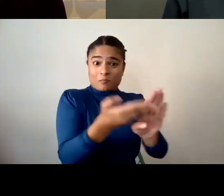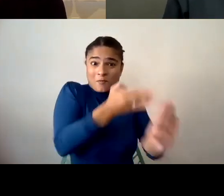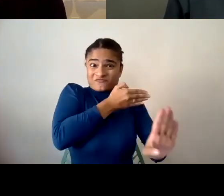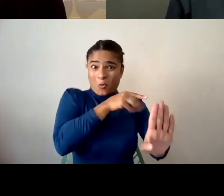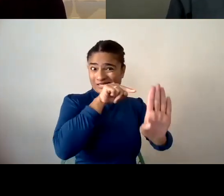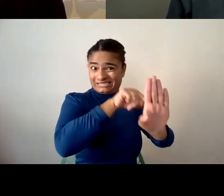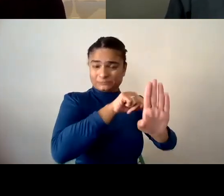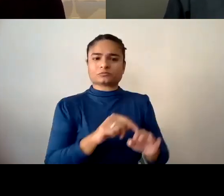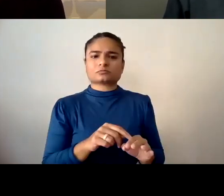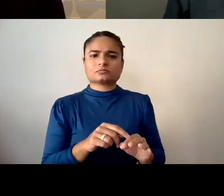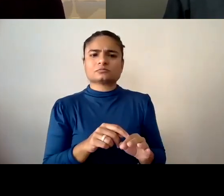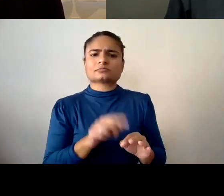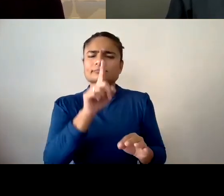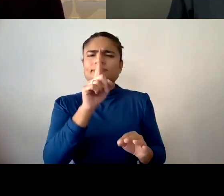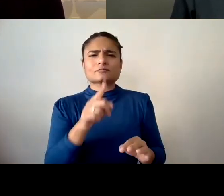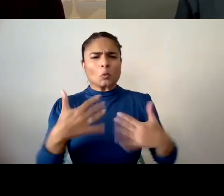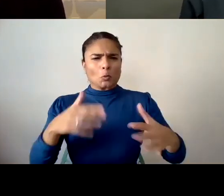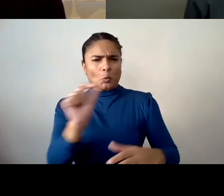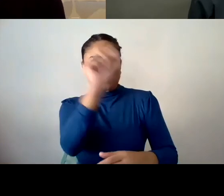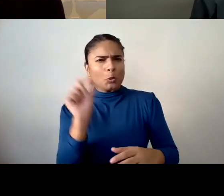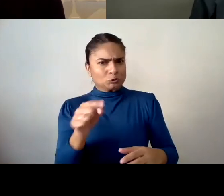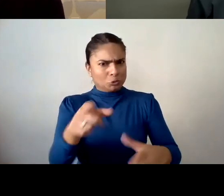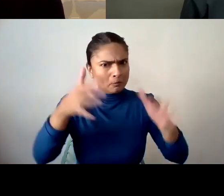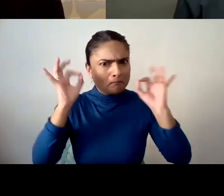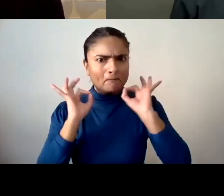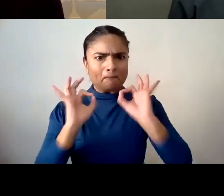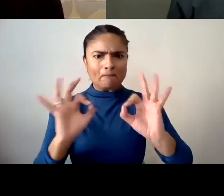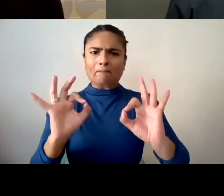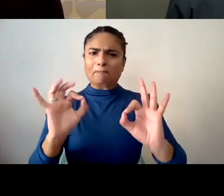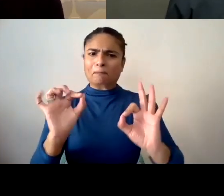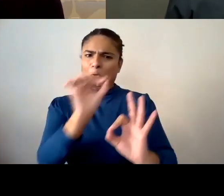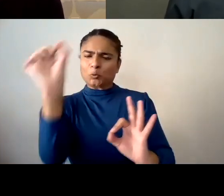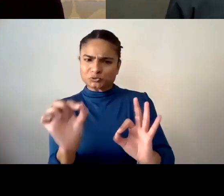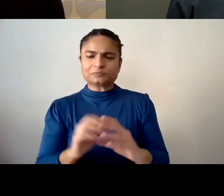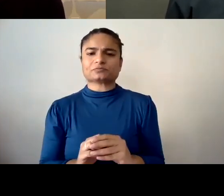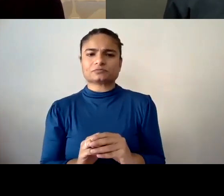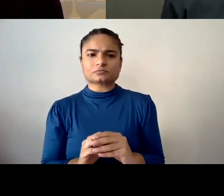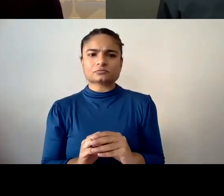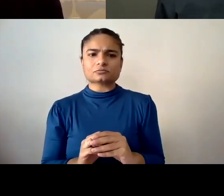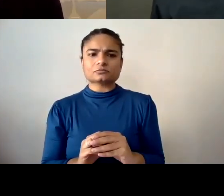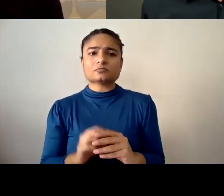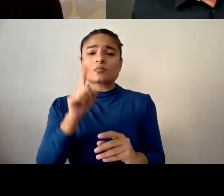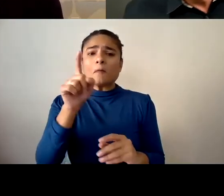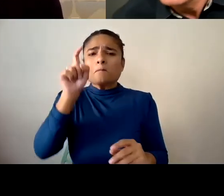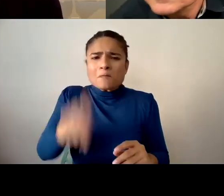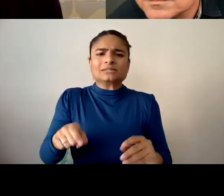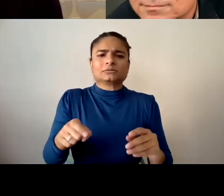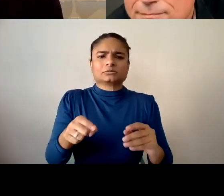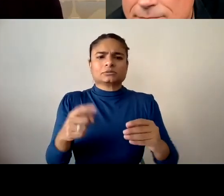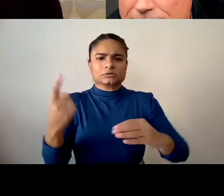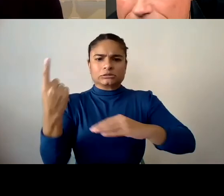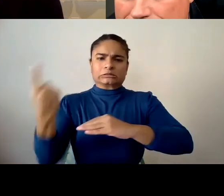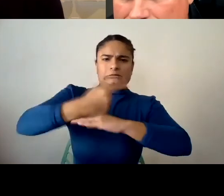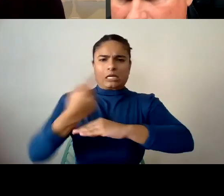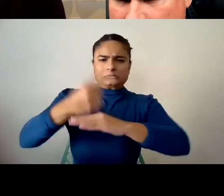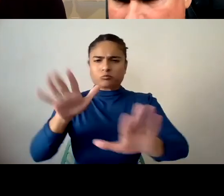Again, that's a really great question. So to have so many days, I think 120 days of experience or something, and